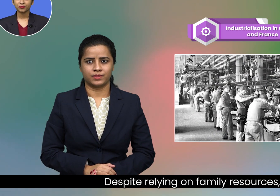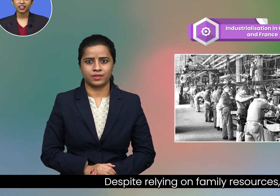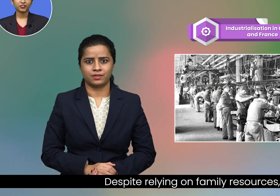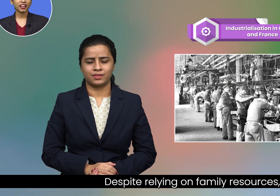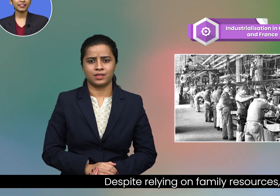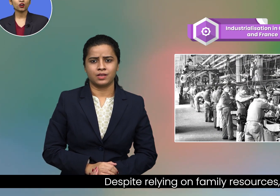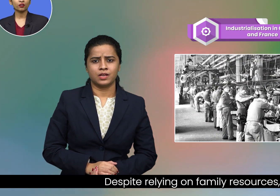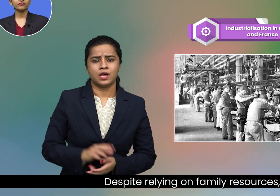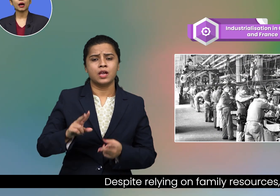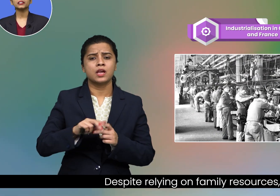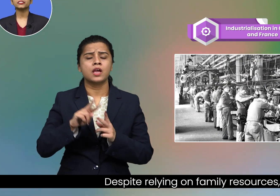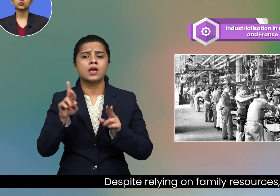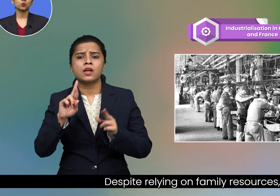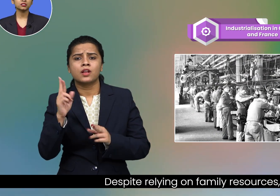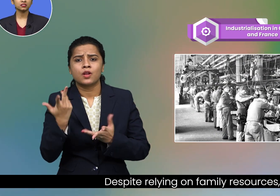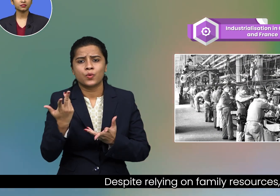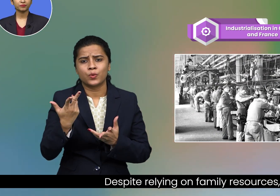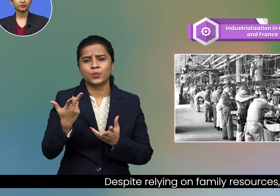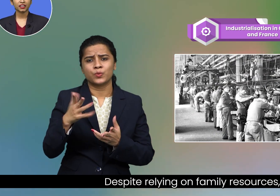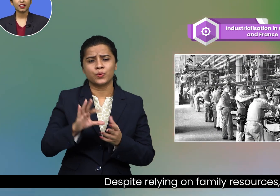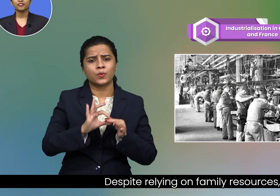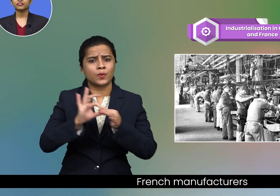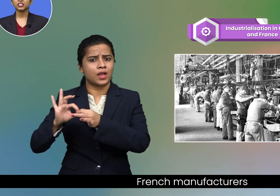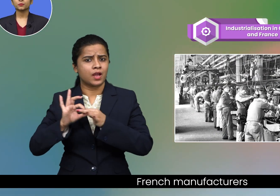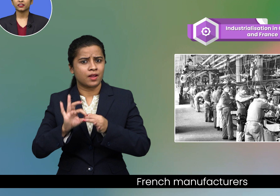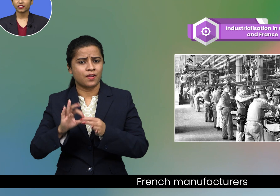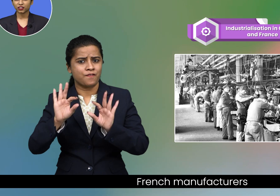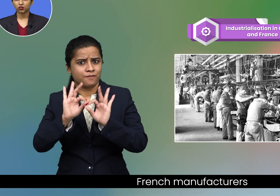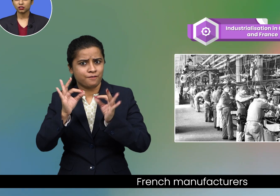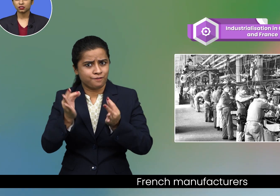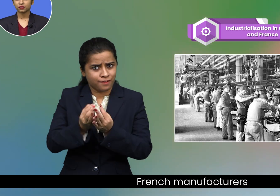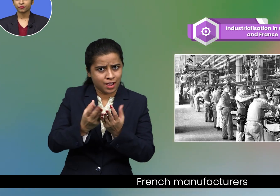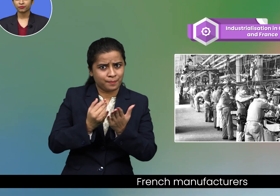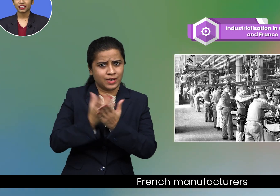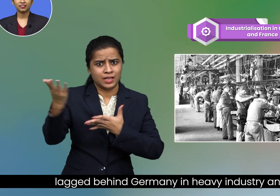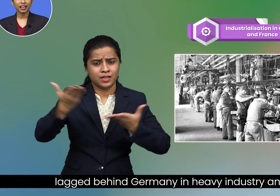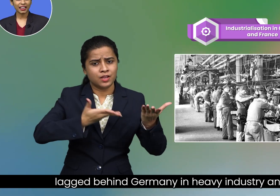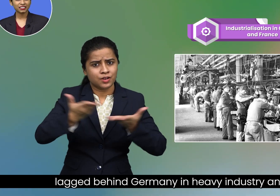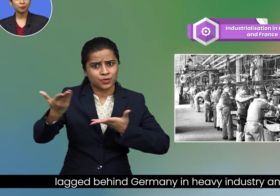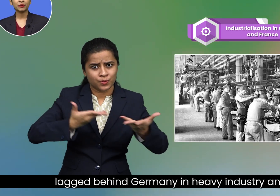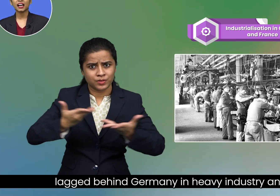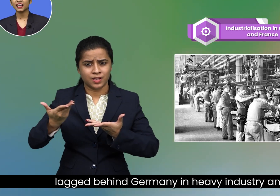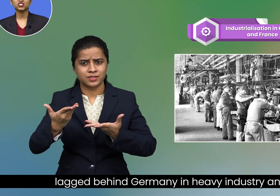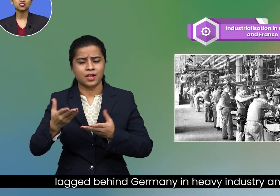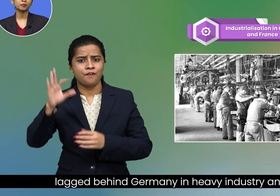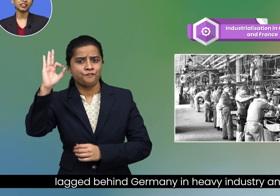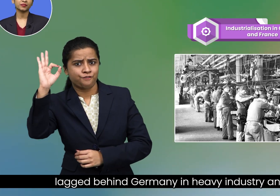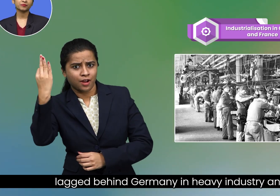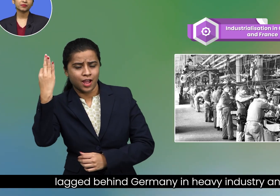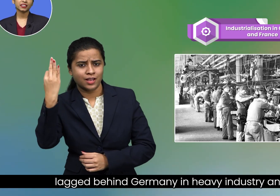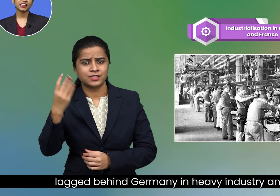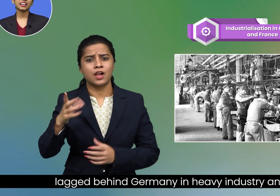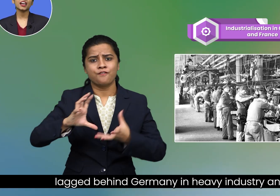Despite relying on family resources, French manufacturers lagged behind